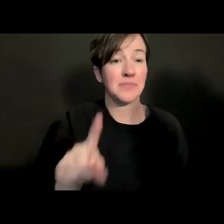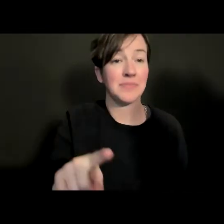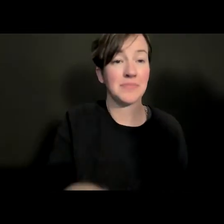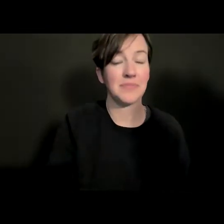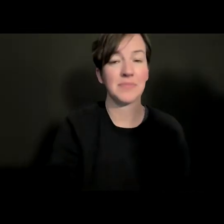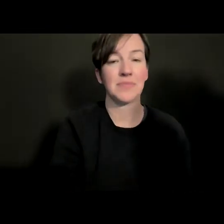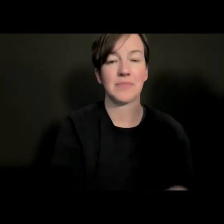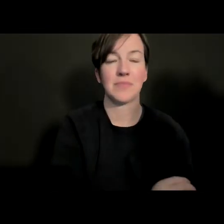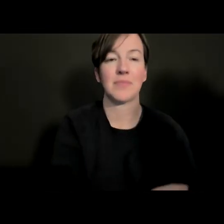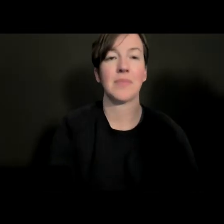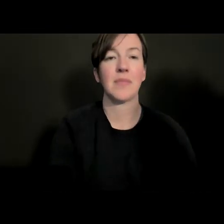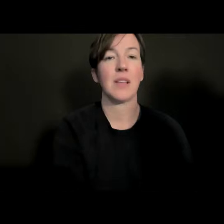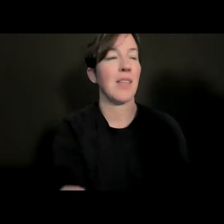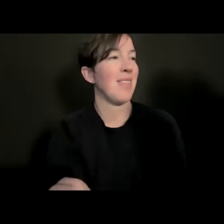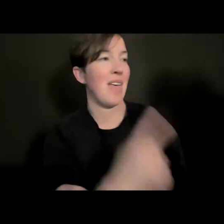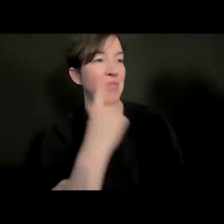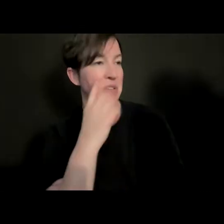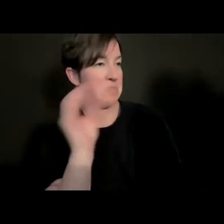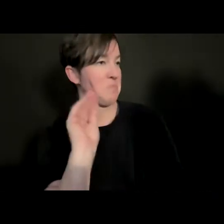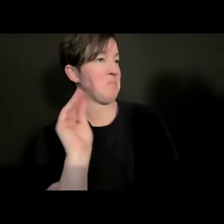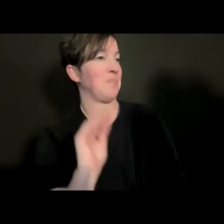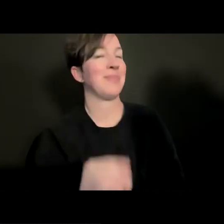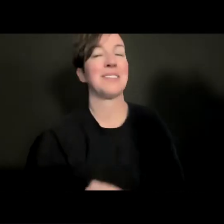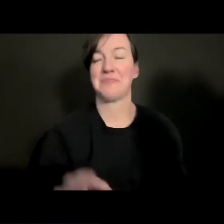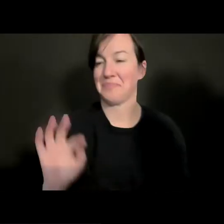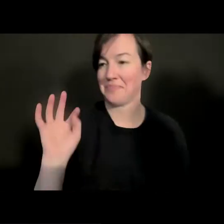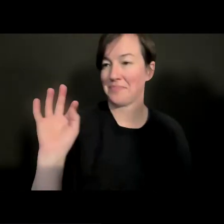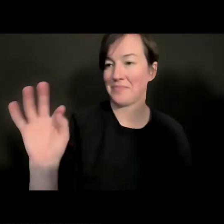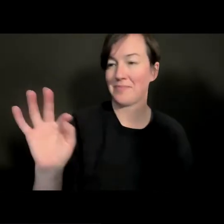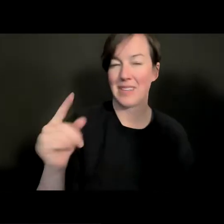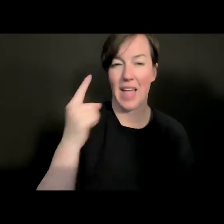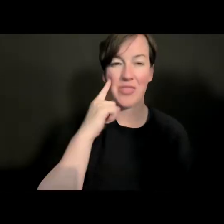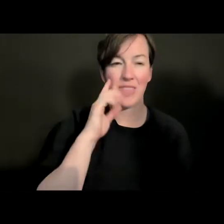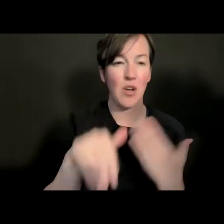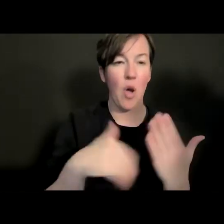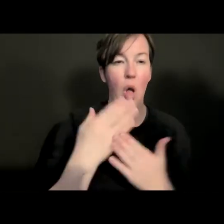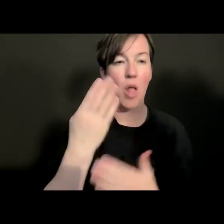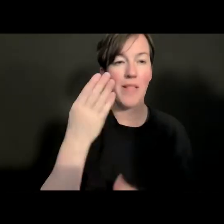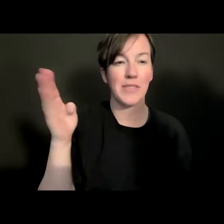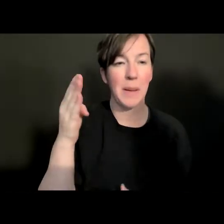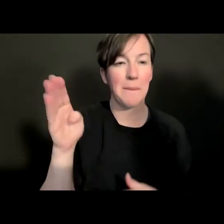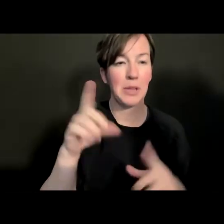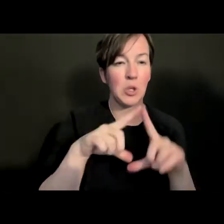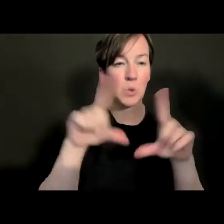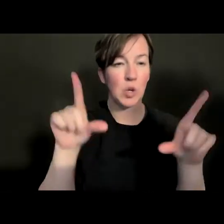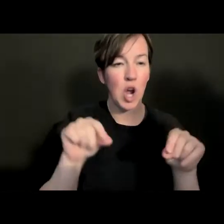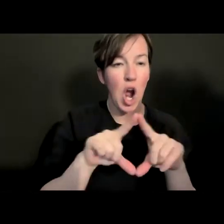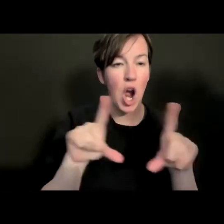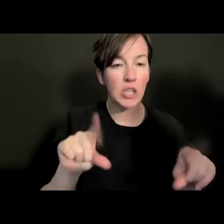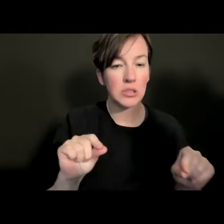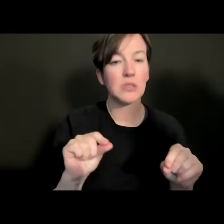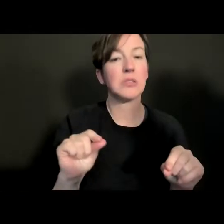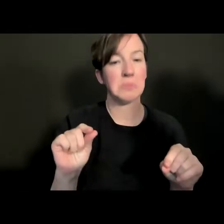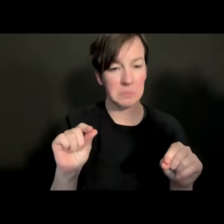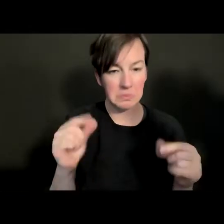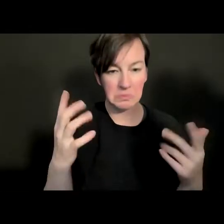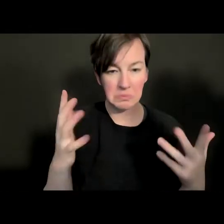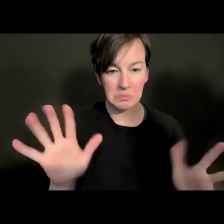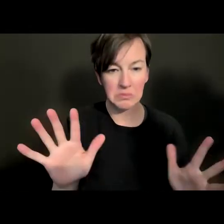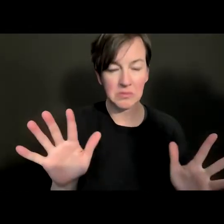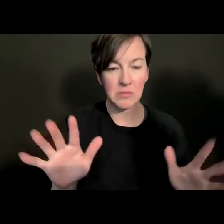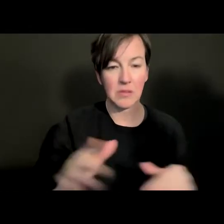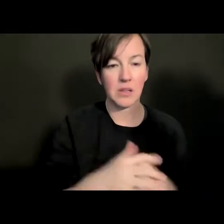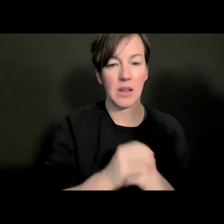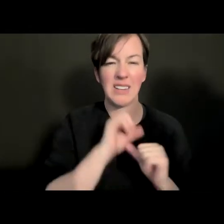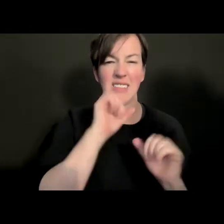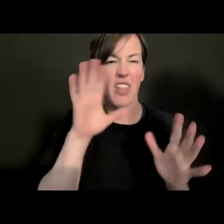I don't believe on this item. Okay, I think we got all the blue cards on other, nothing related to